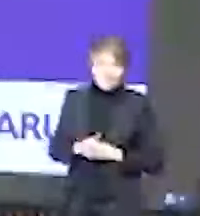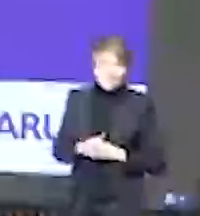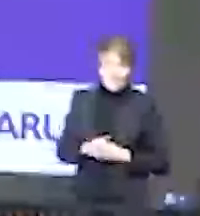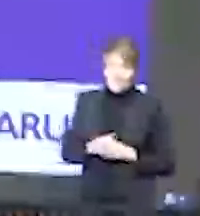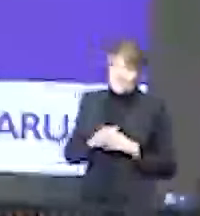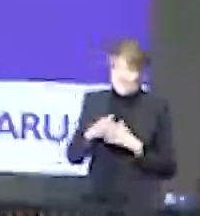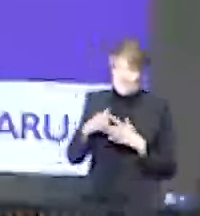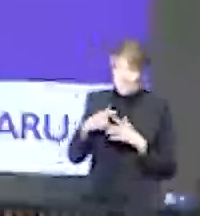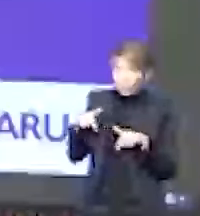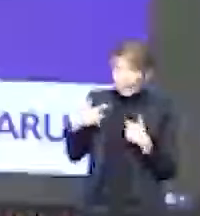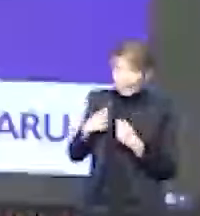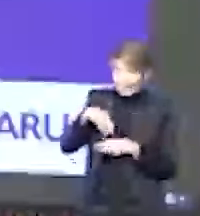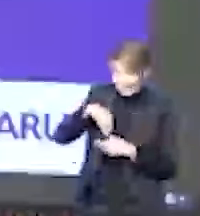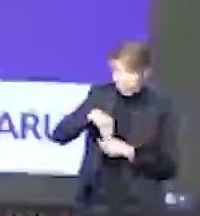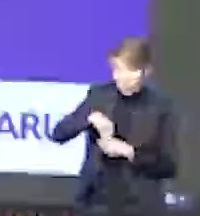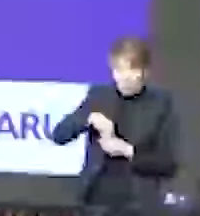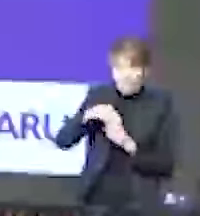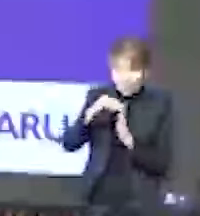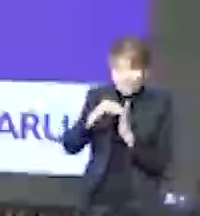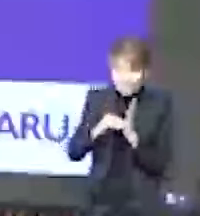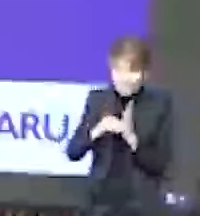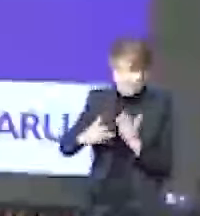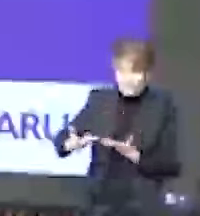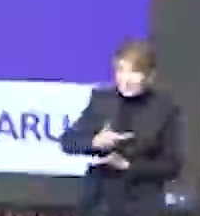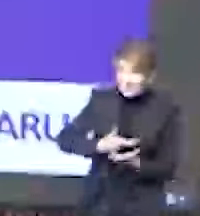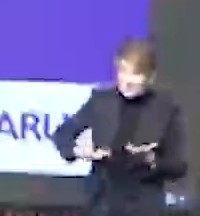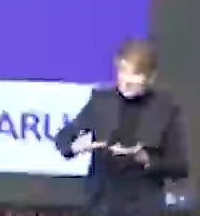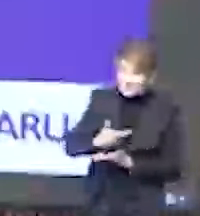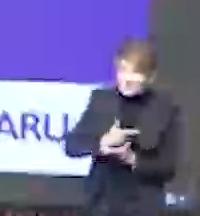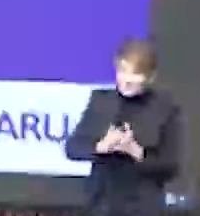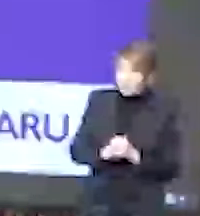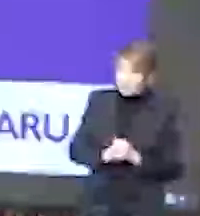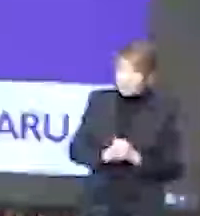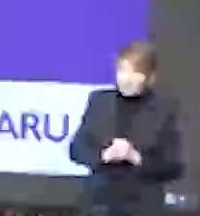run our we have internal policy conversations. We've got both